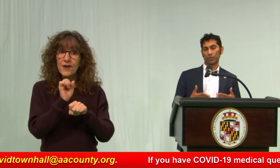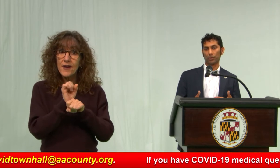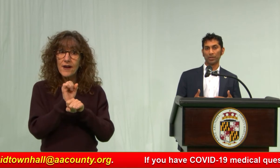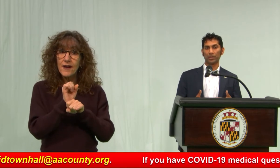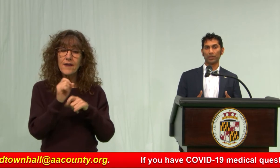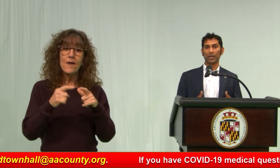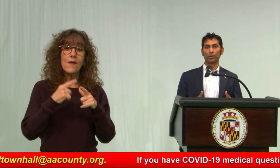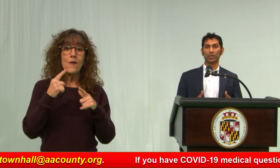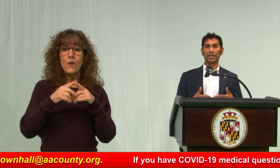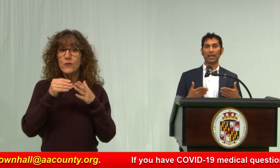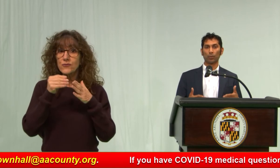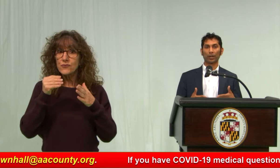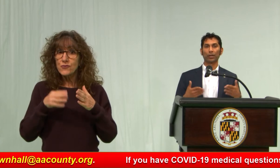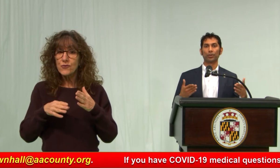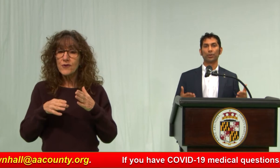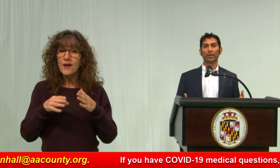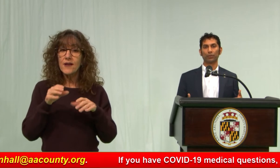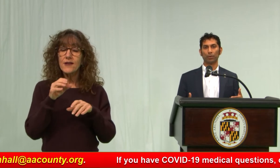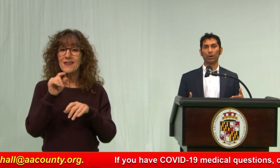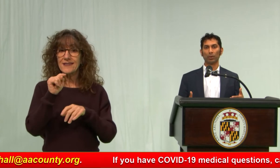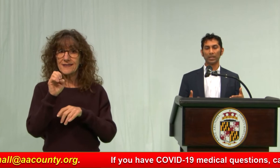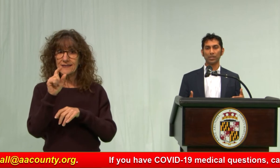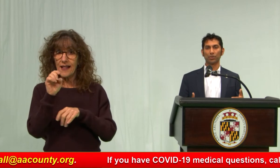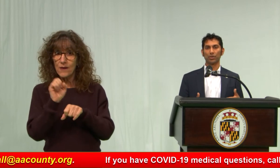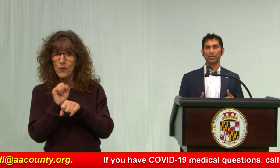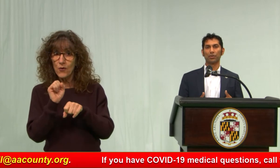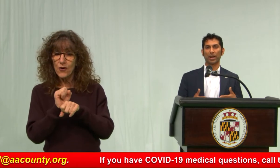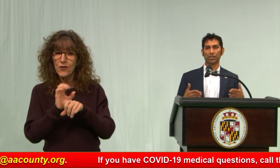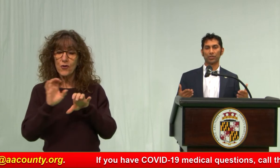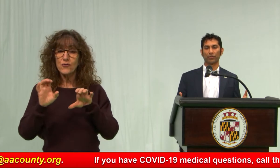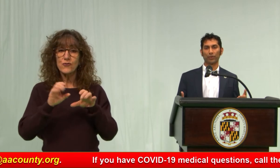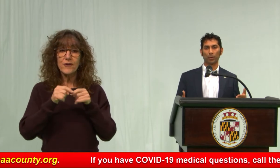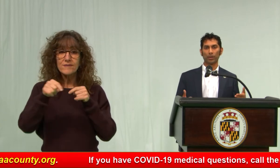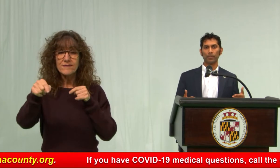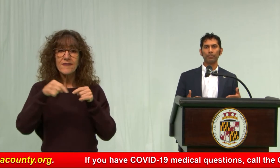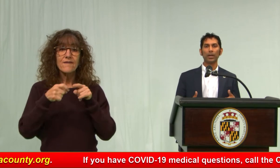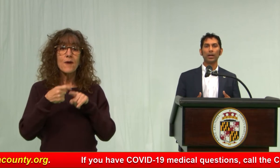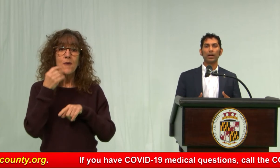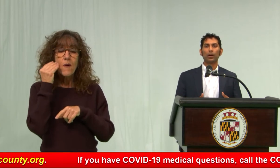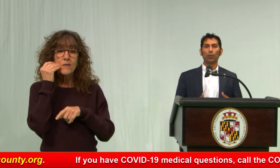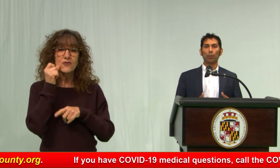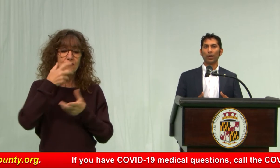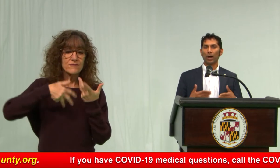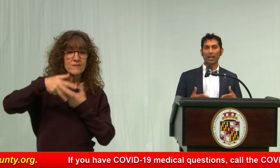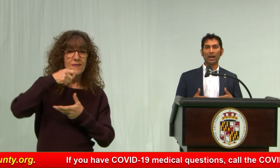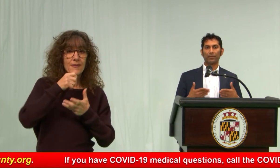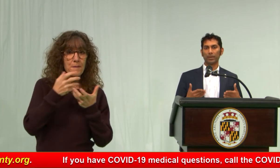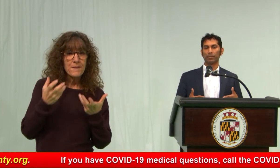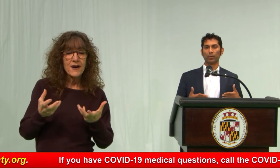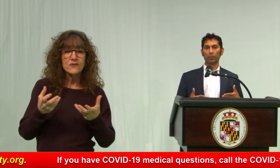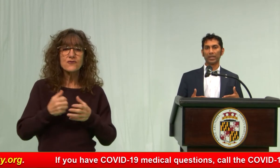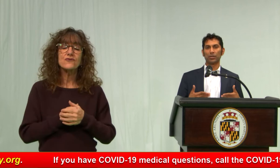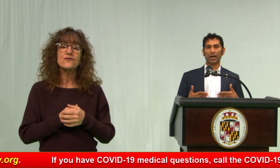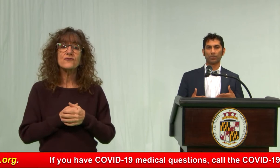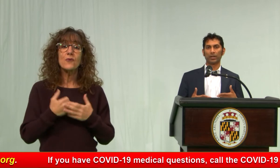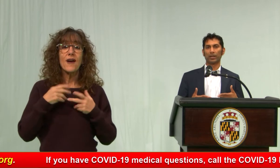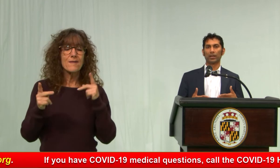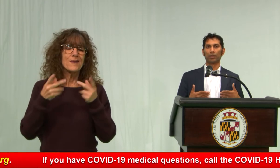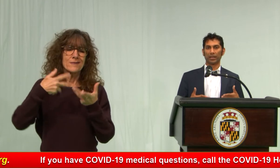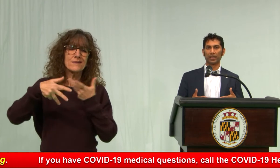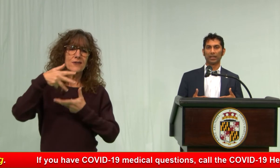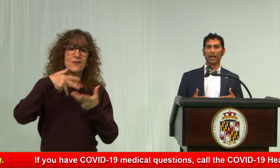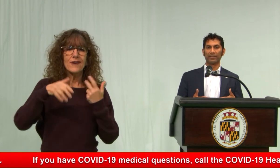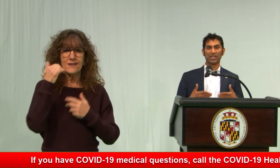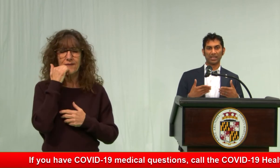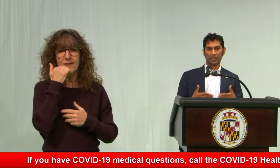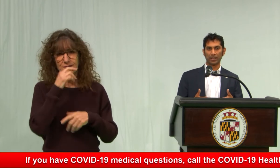or a student, that you're teleworking or doing it remotely, so those interactions are fewer. We all have people who we interact with in